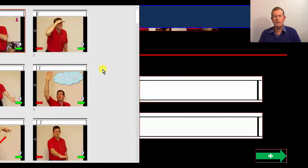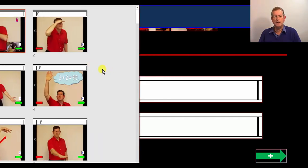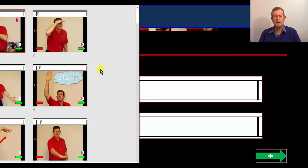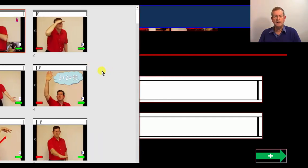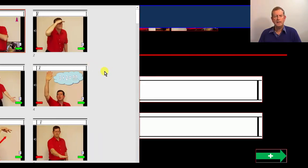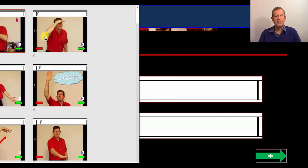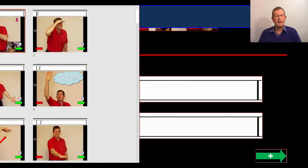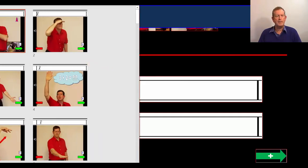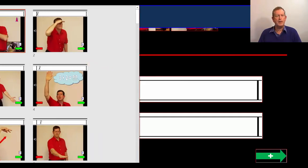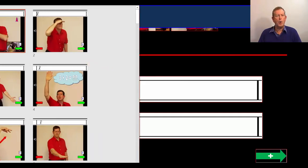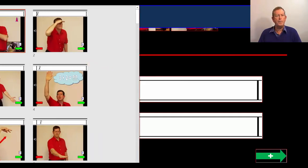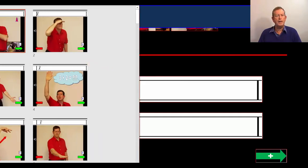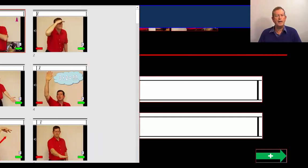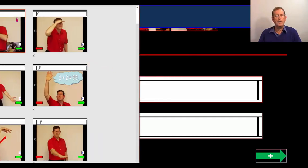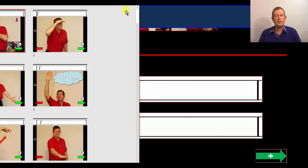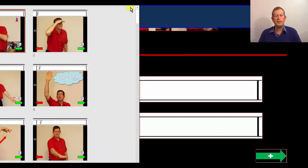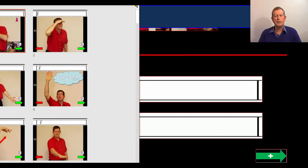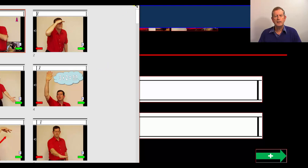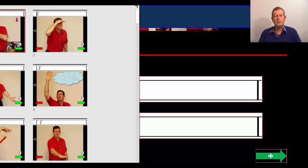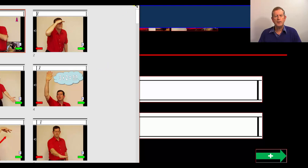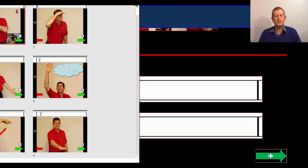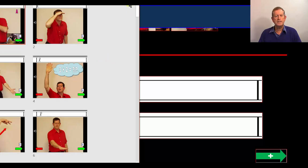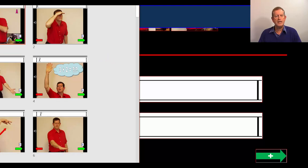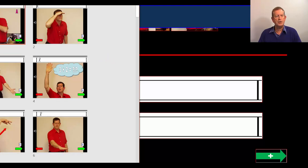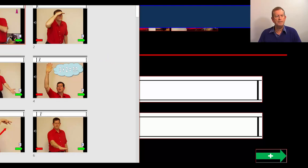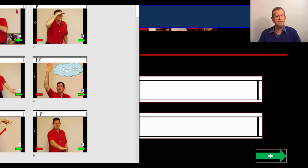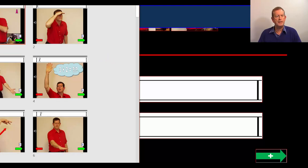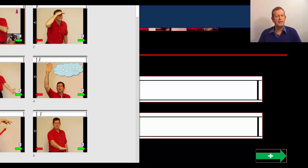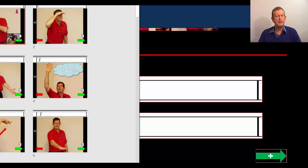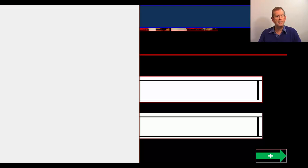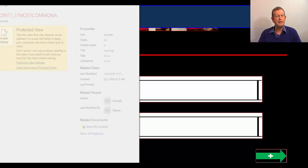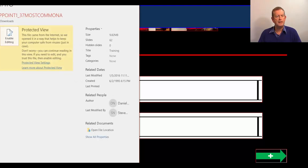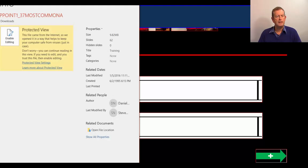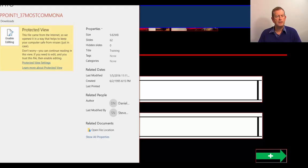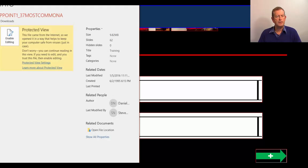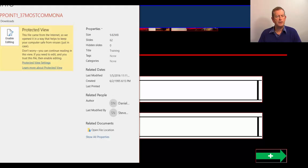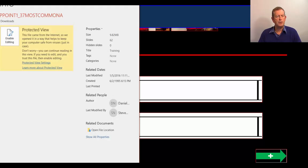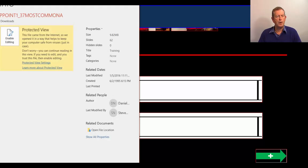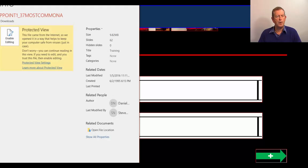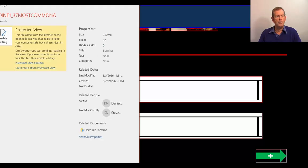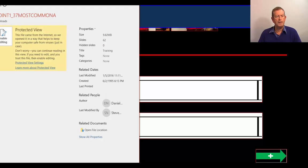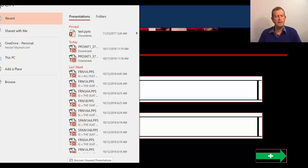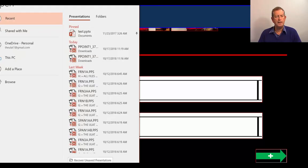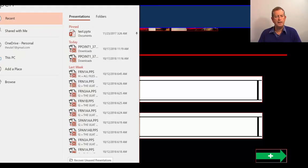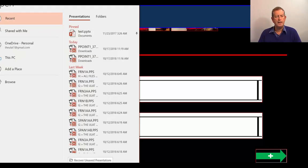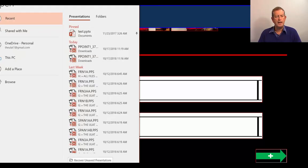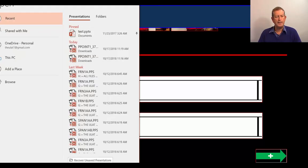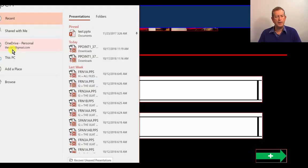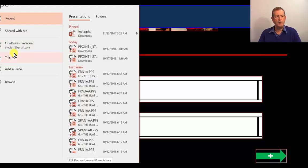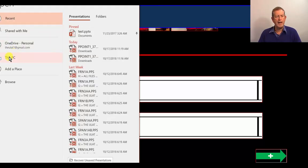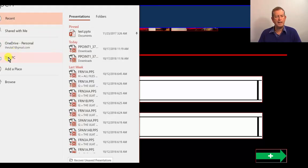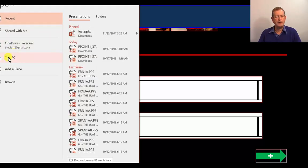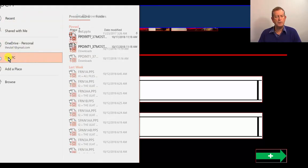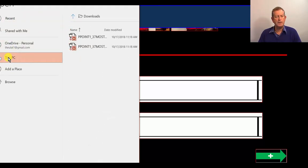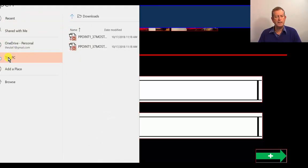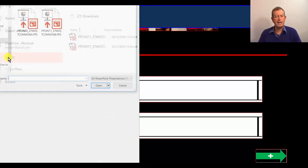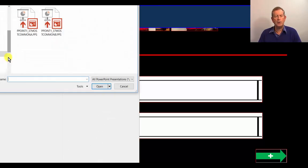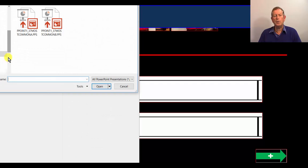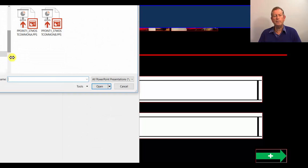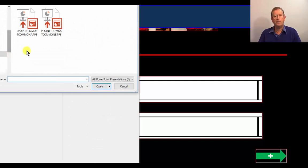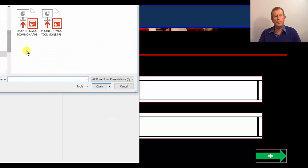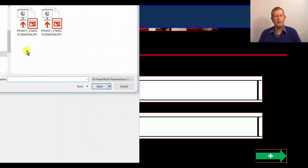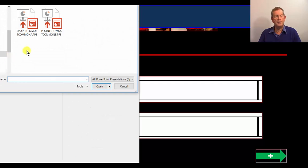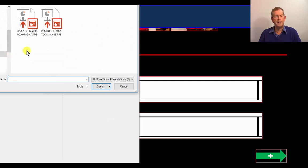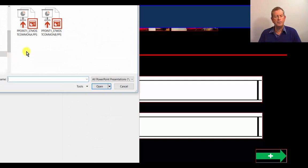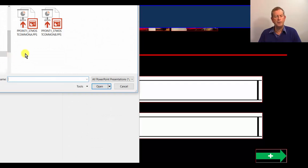see here. Now I'm going to open another presentation. So I'm going to go to Open. I'm going to go back to the